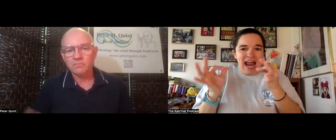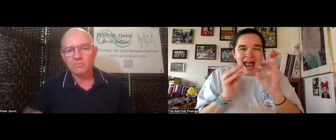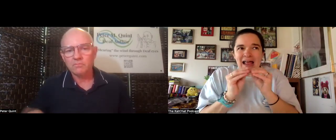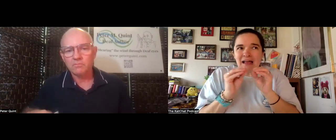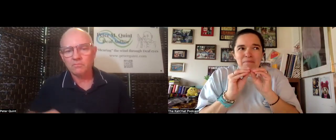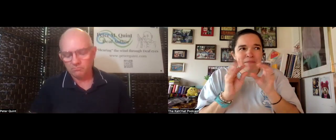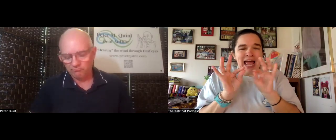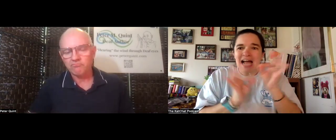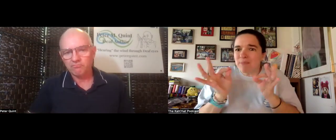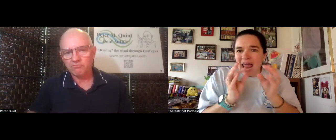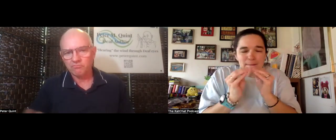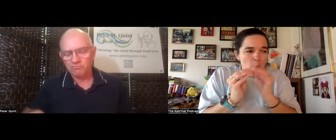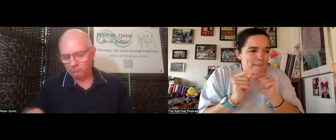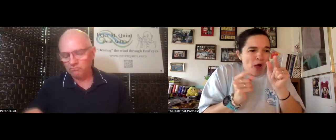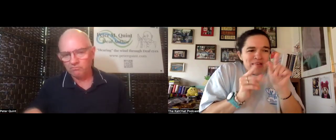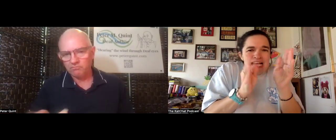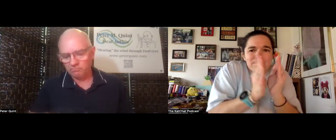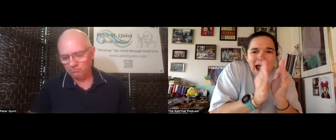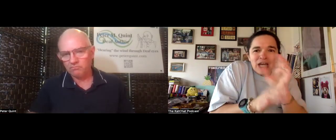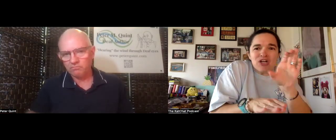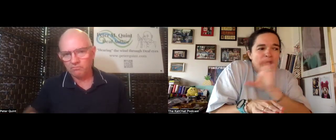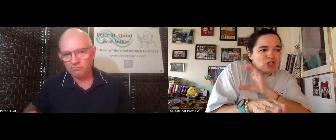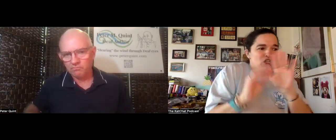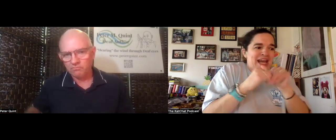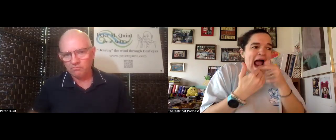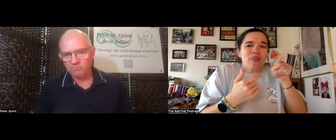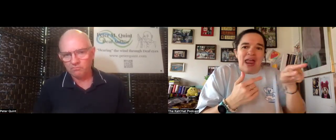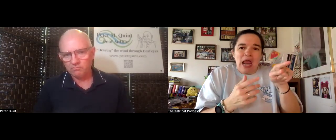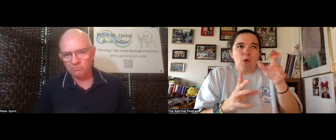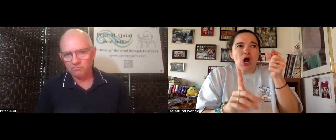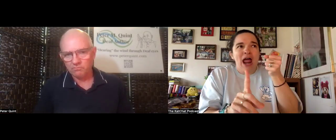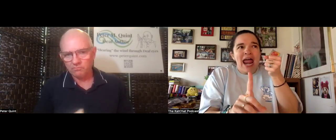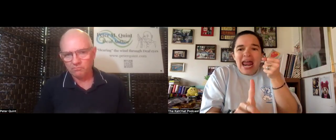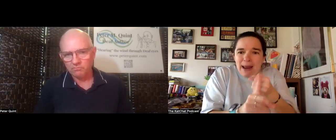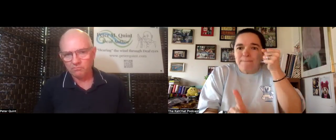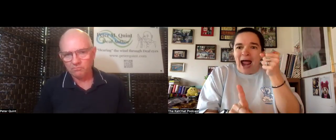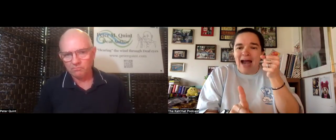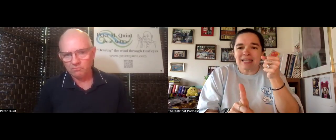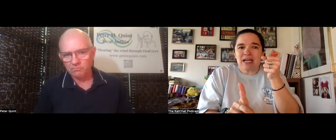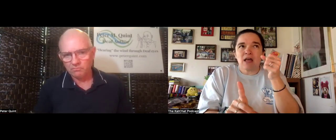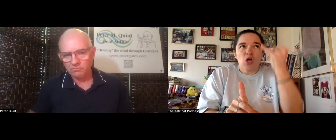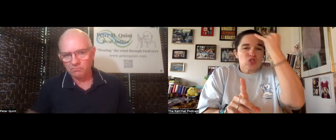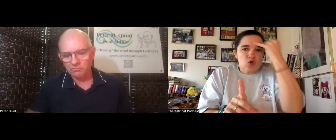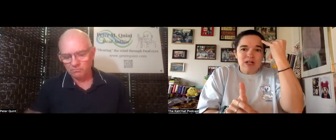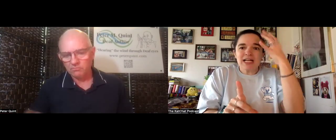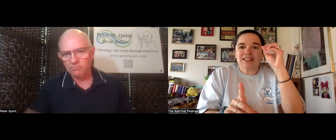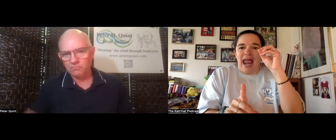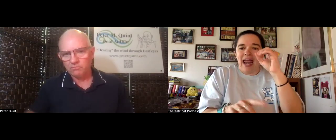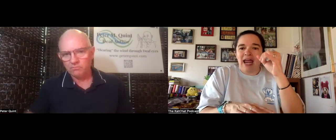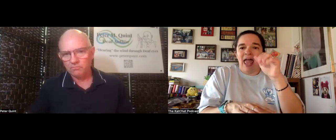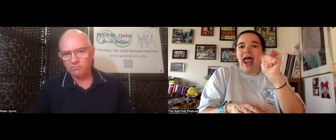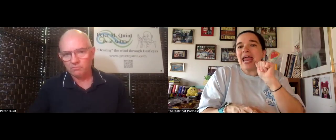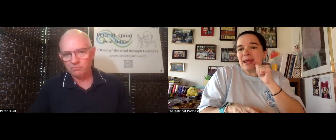please explain more about these minor characters and how they were impacting